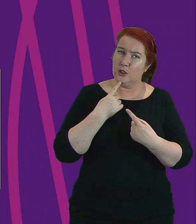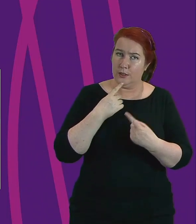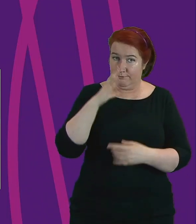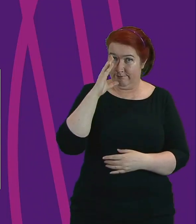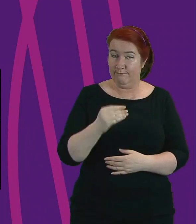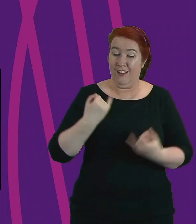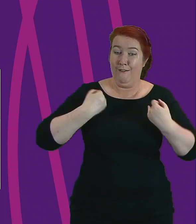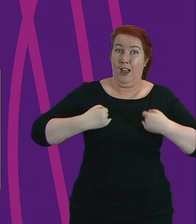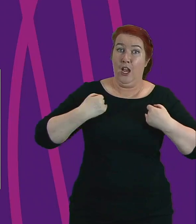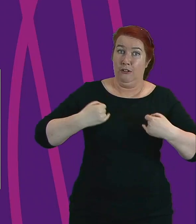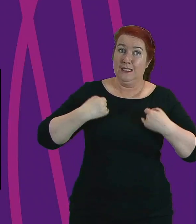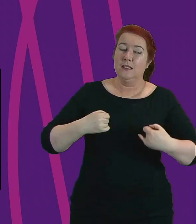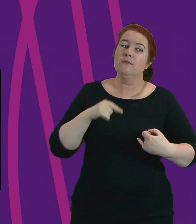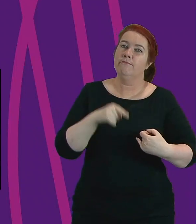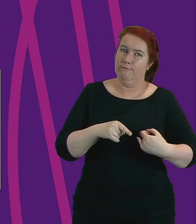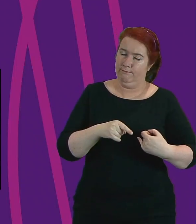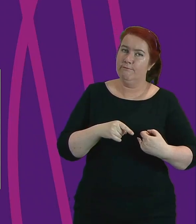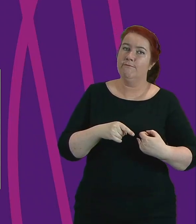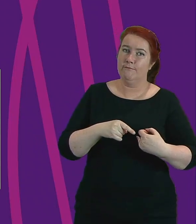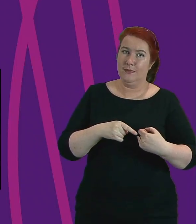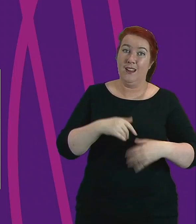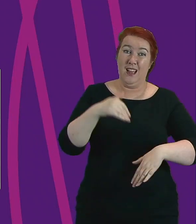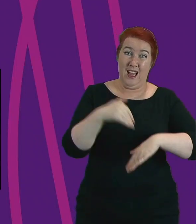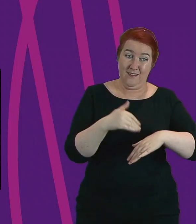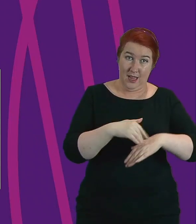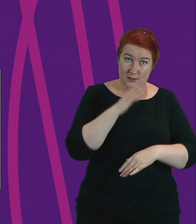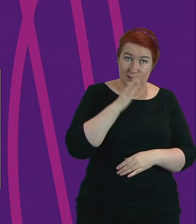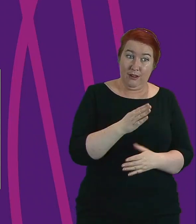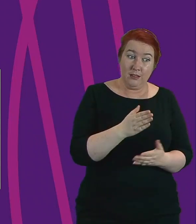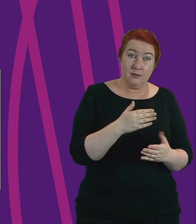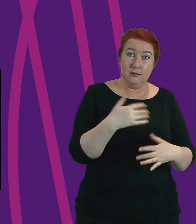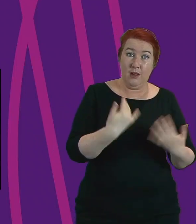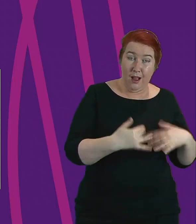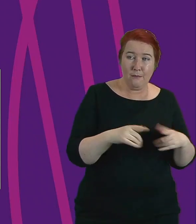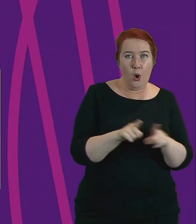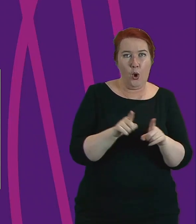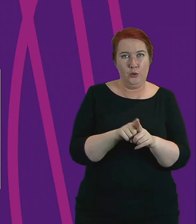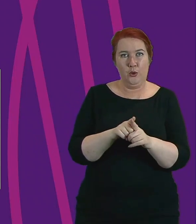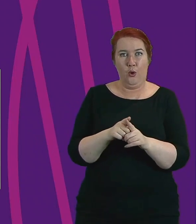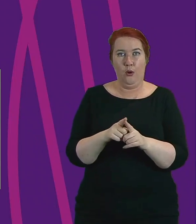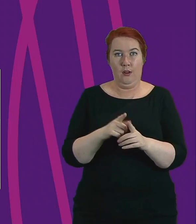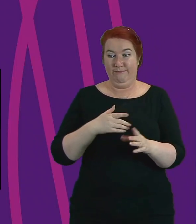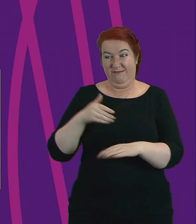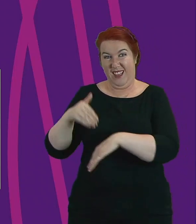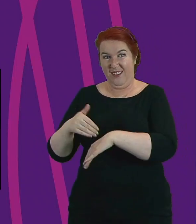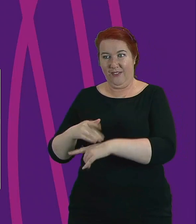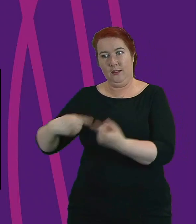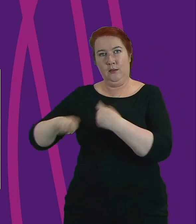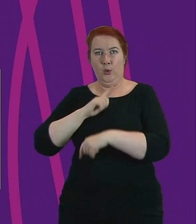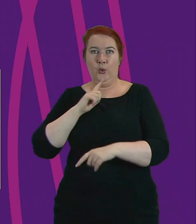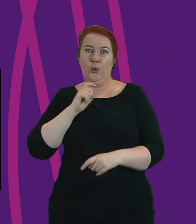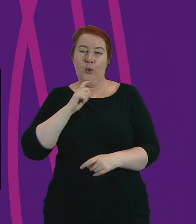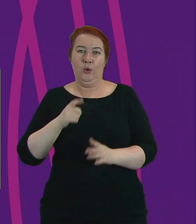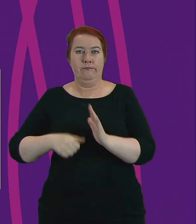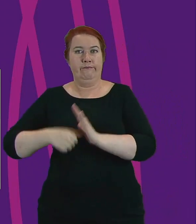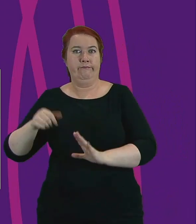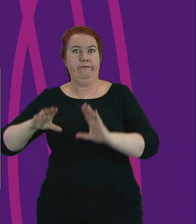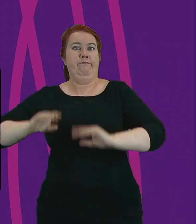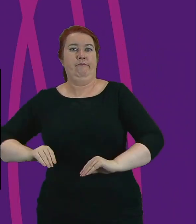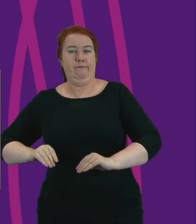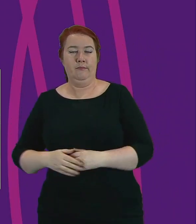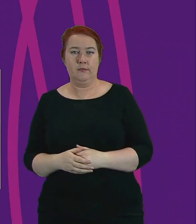would cause direct harms and indirect harms. Despite every effort to protect the NHS and